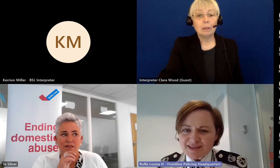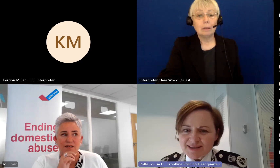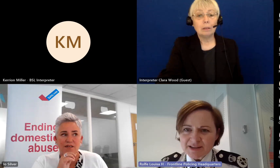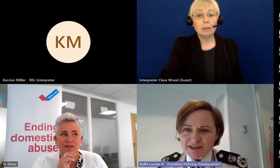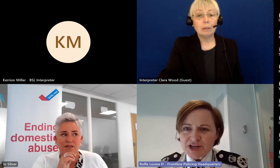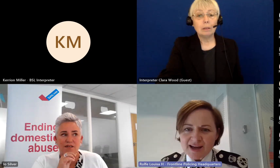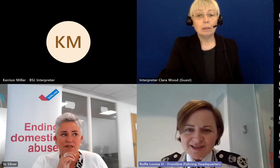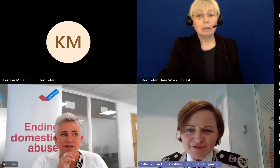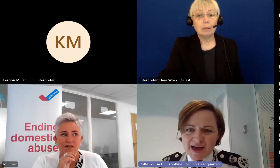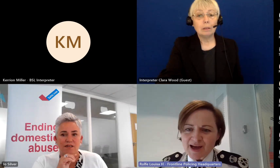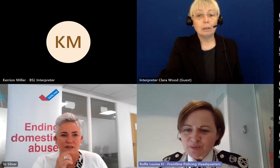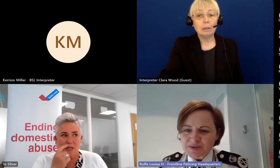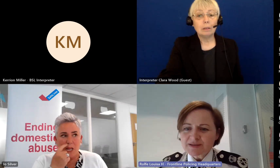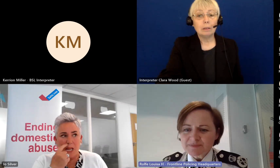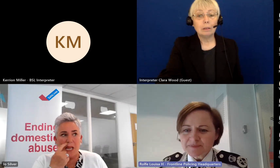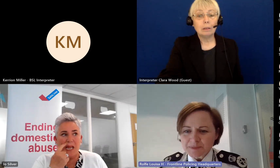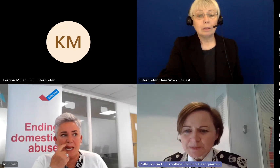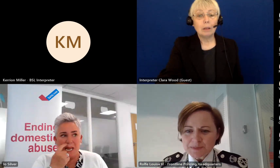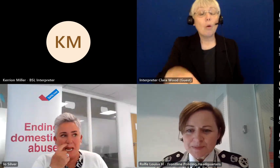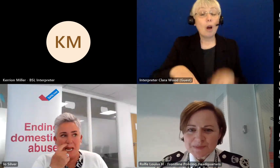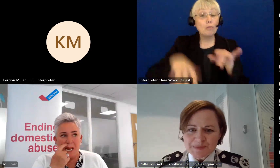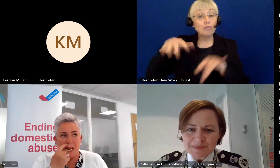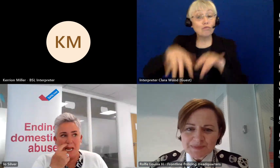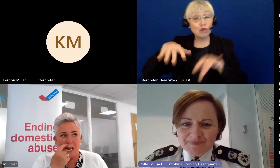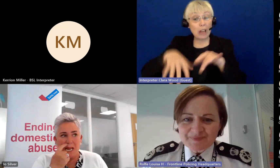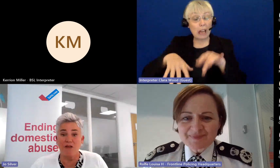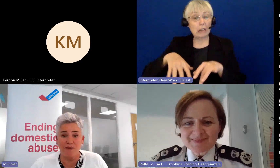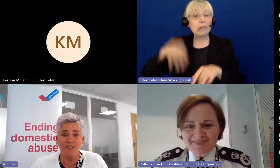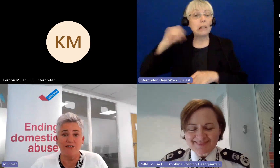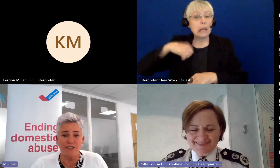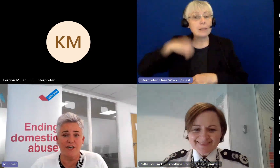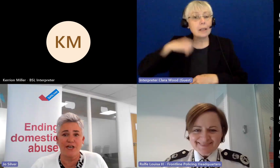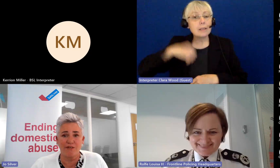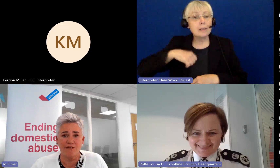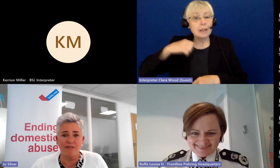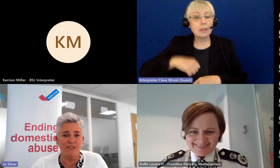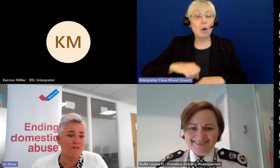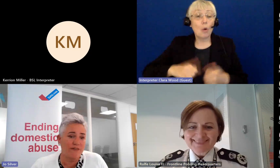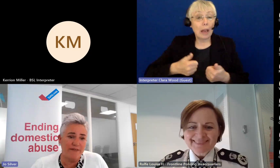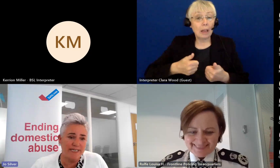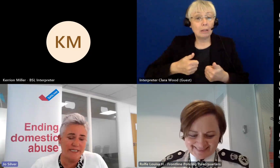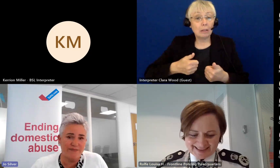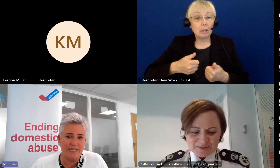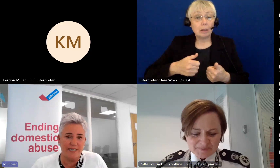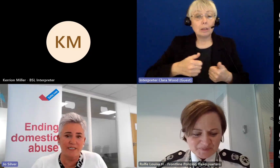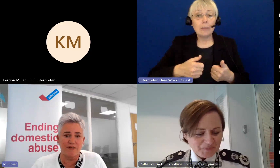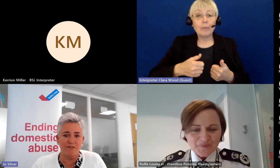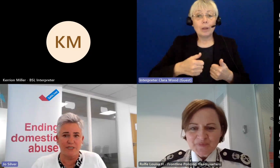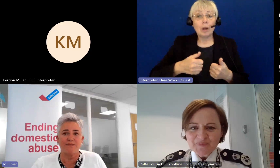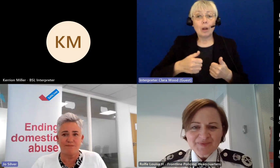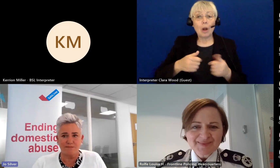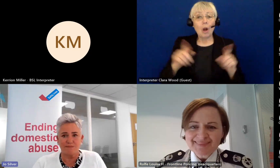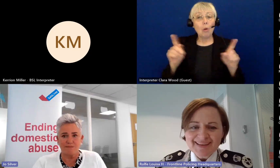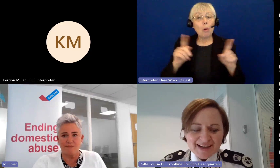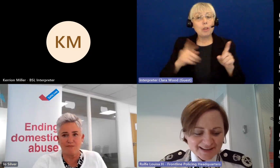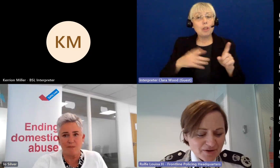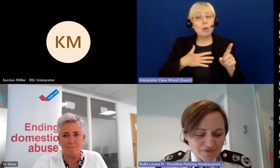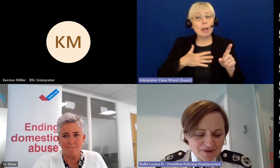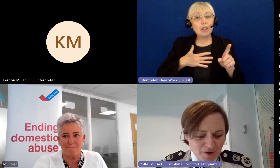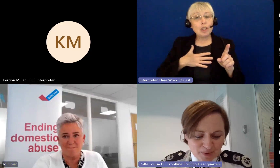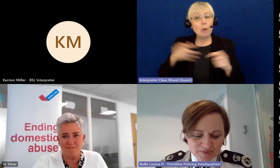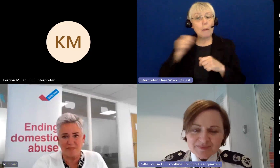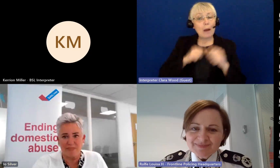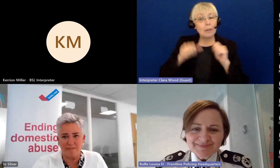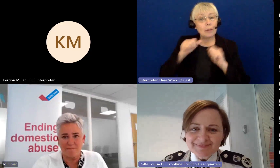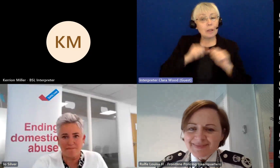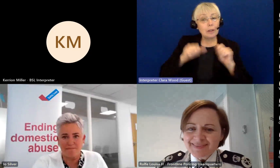Some yeses in the chat, if that helps. I think we're good to go. Sorry, Louisa, for the interruption. What would you